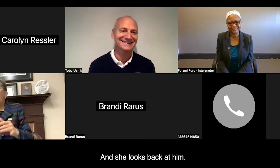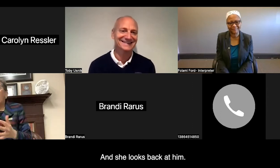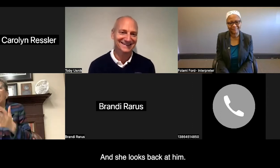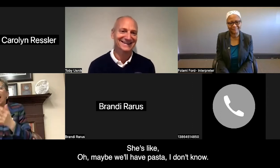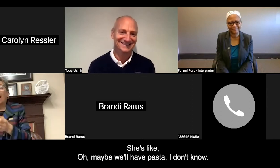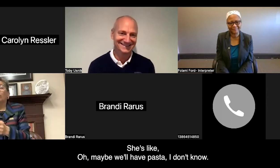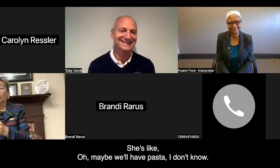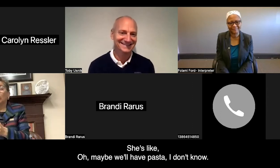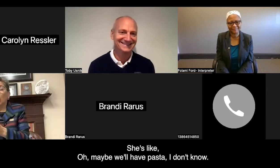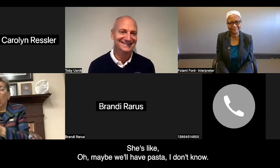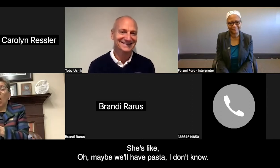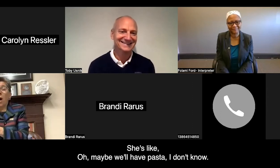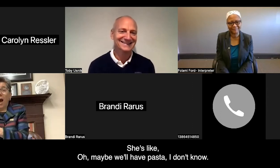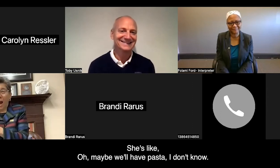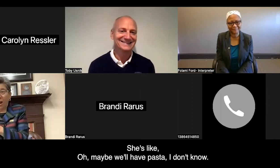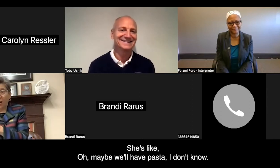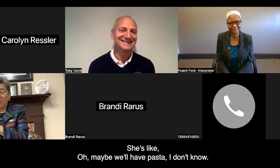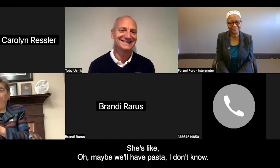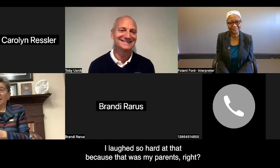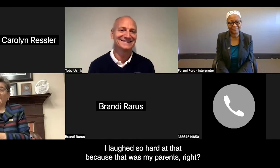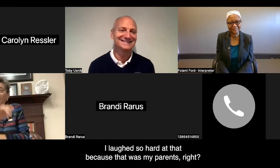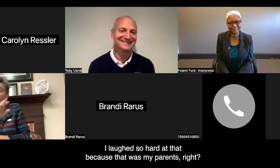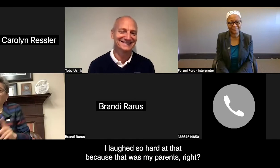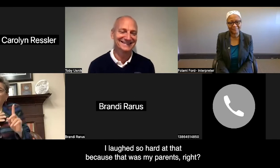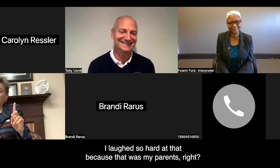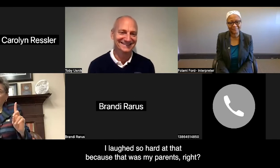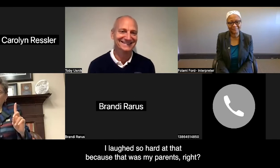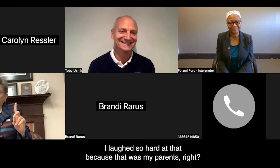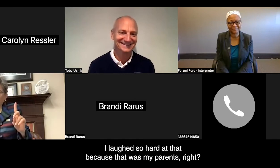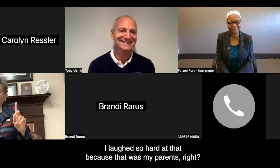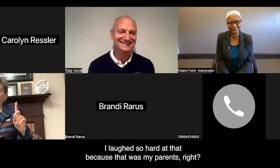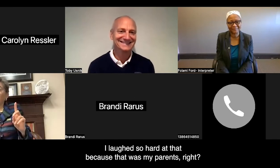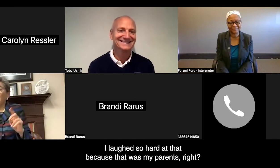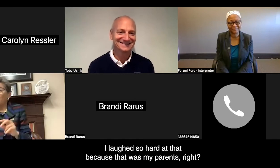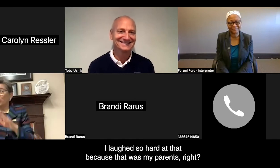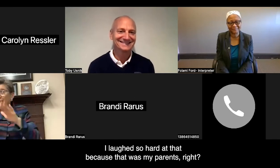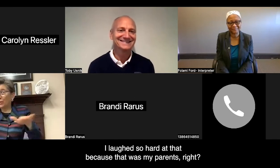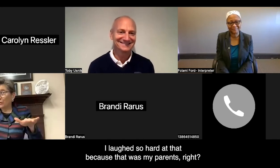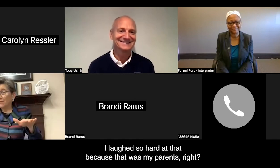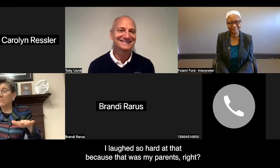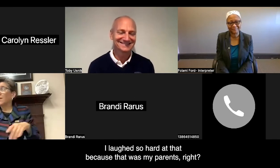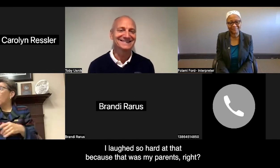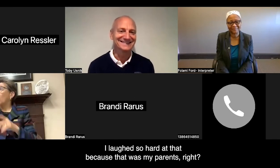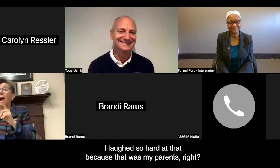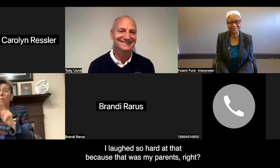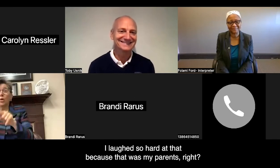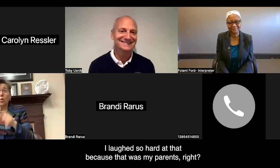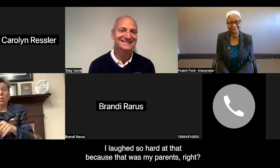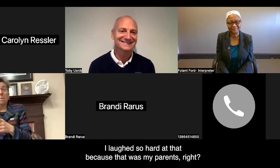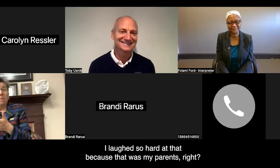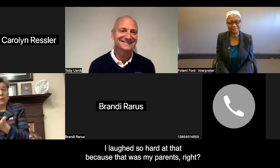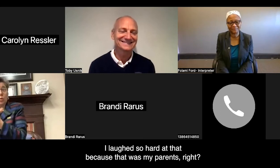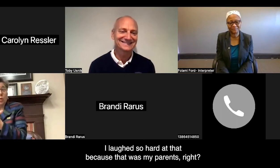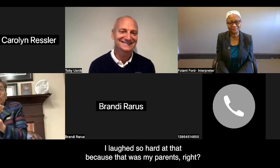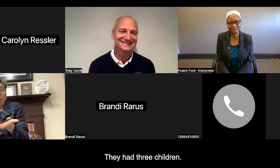have pops. I don't know. I laughed so hard at that because that was my parents, right? They had three